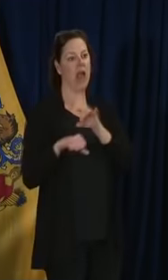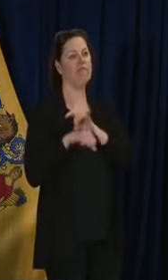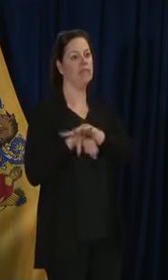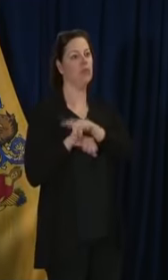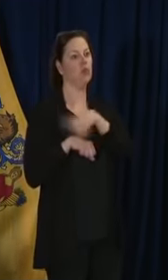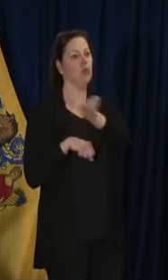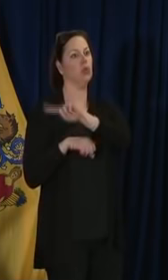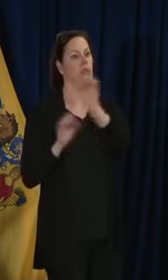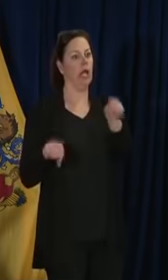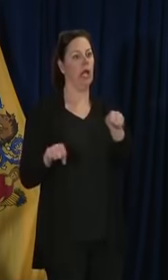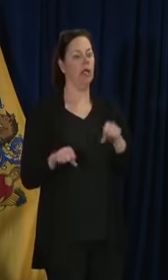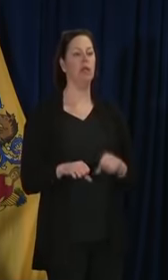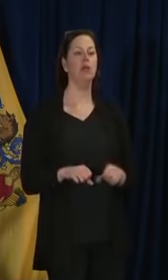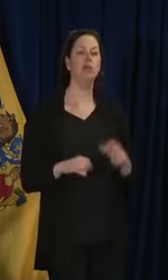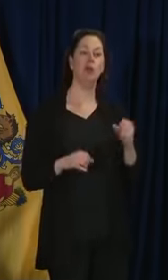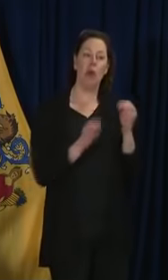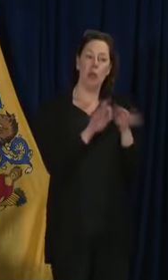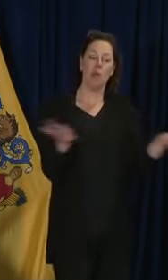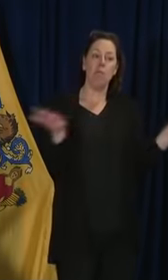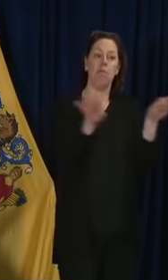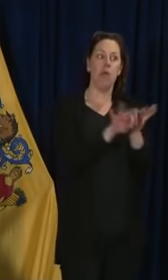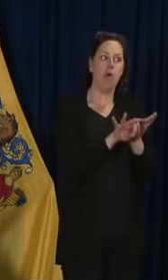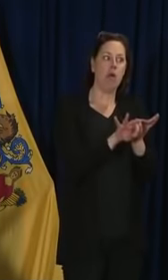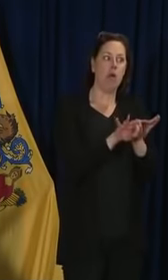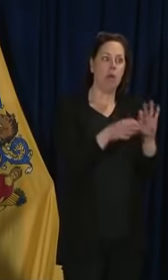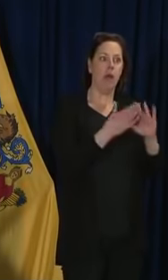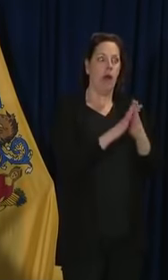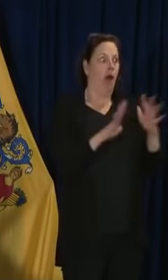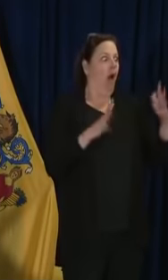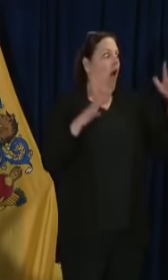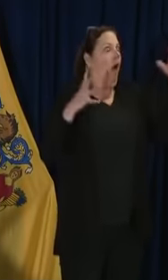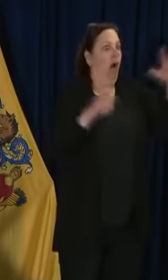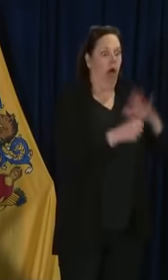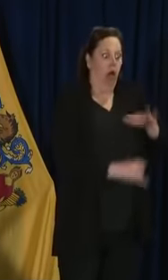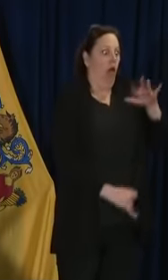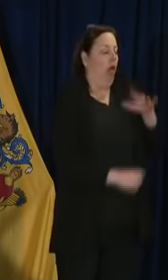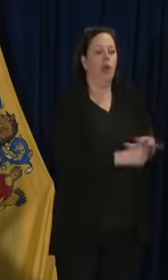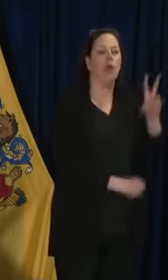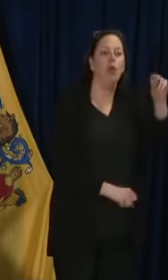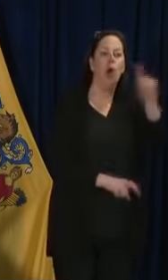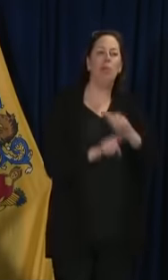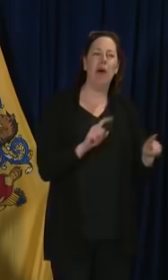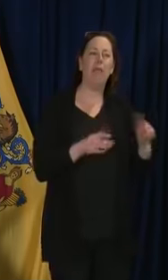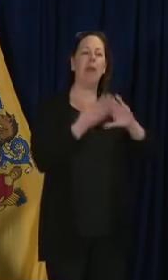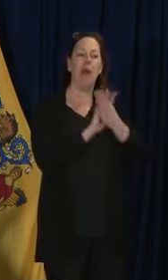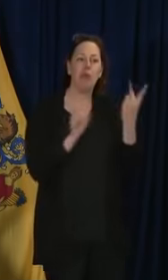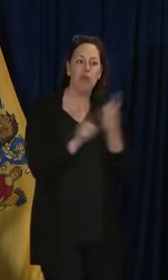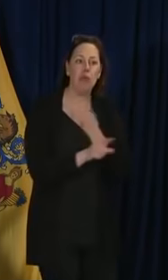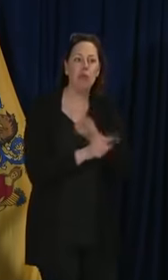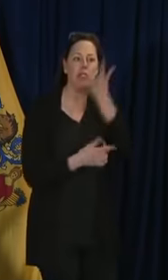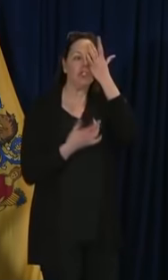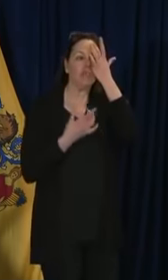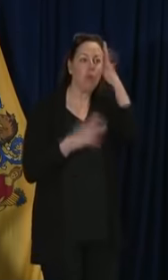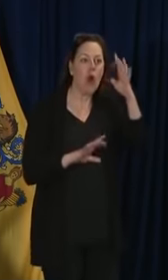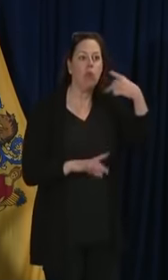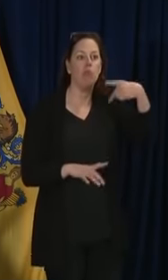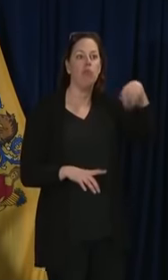is not time to panic, but it is time to be smart, proactive, aggressive as we're